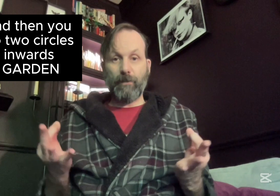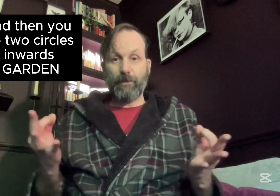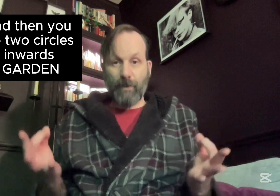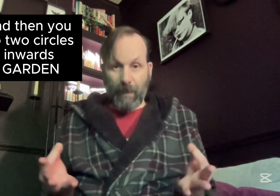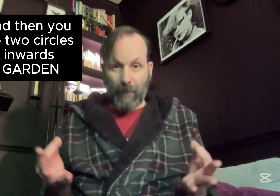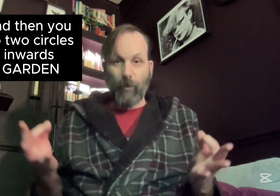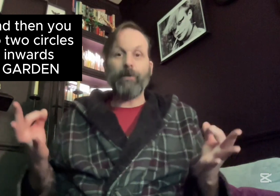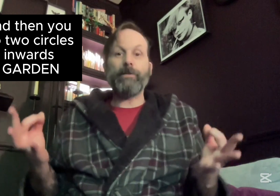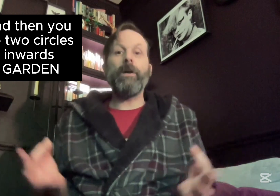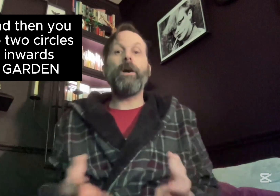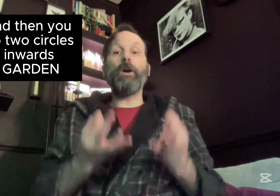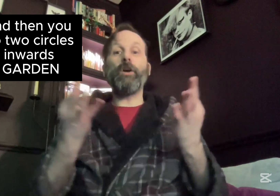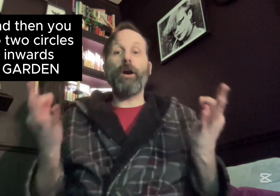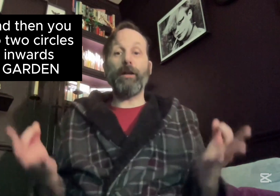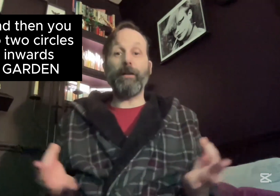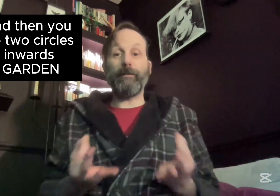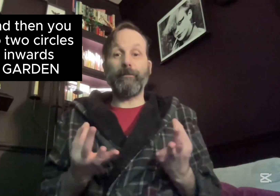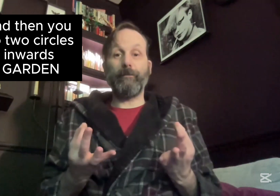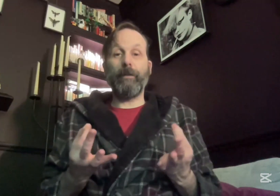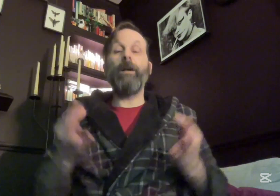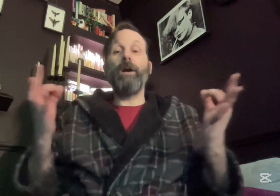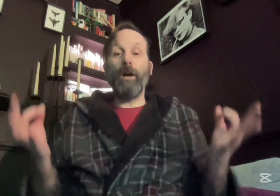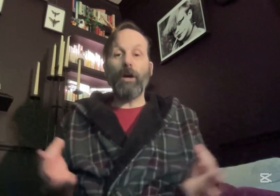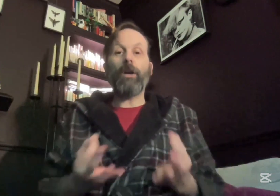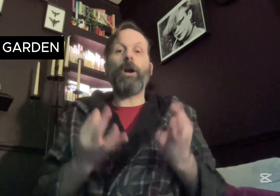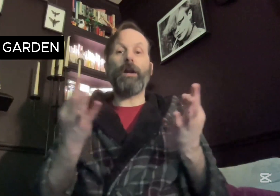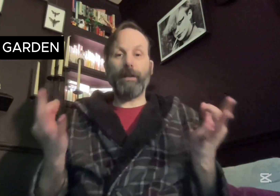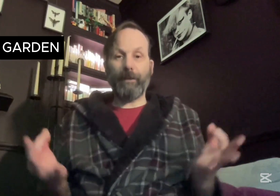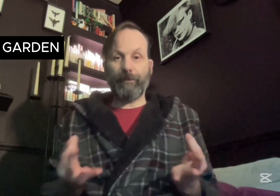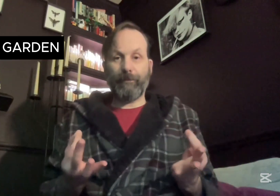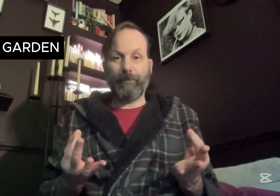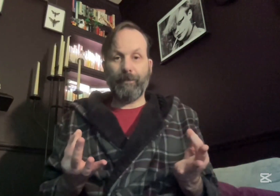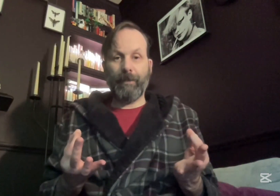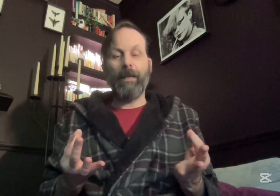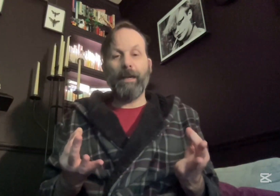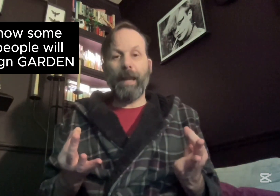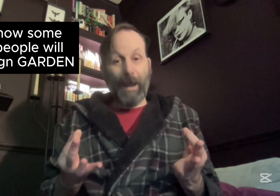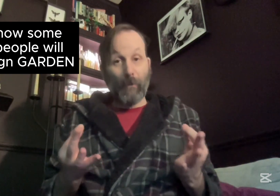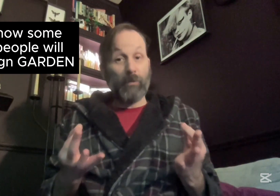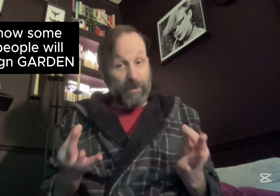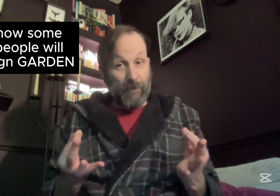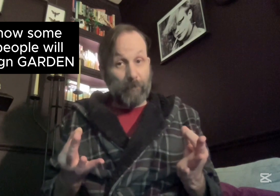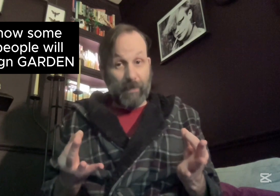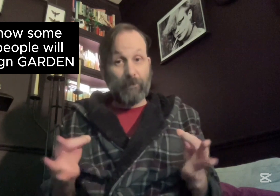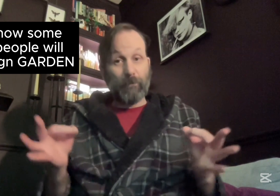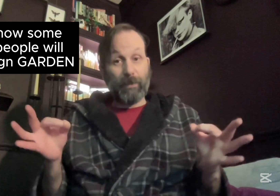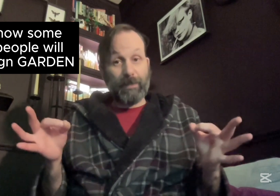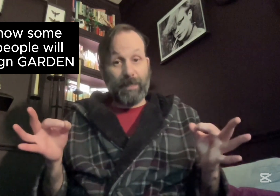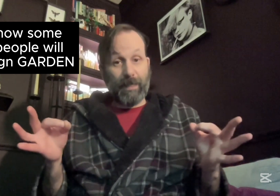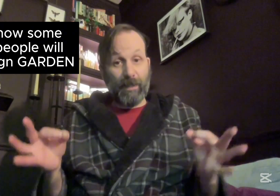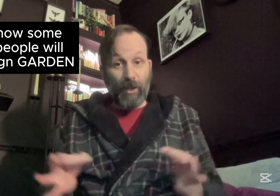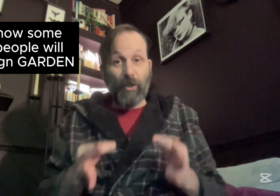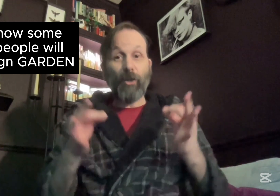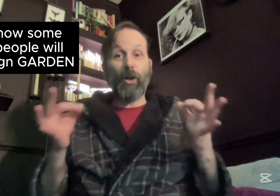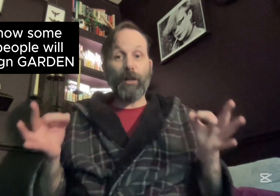circles inwards, garden, garden. Now, some people will sign